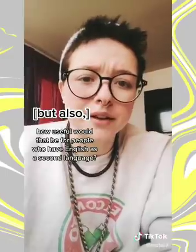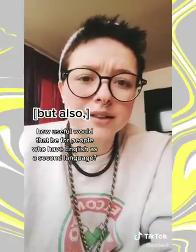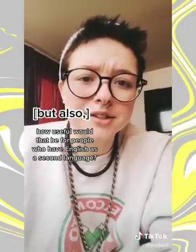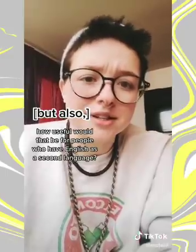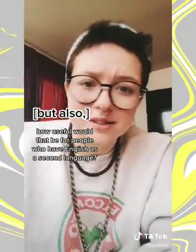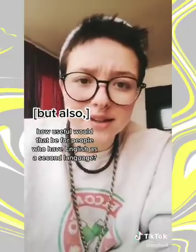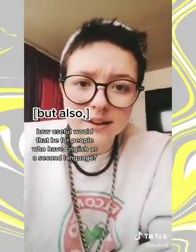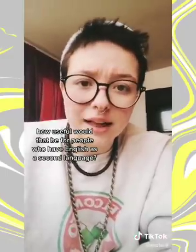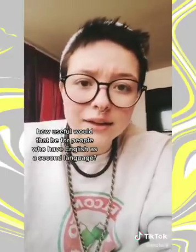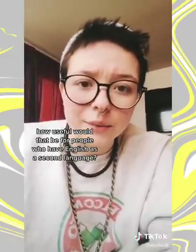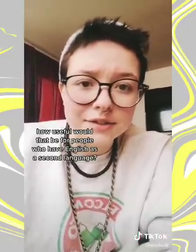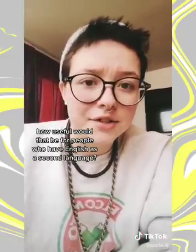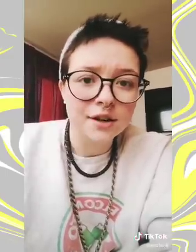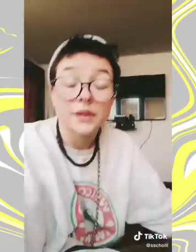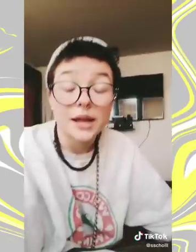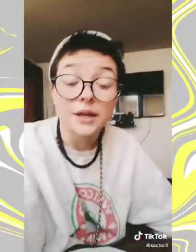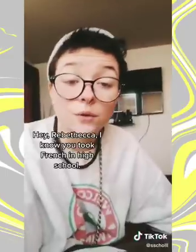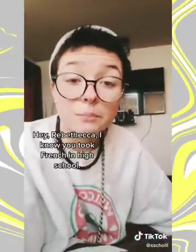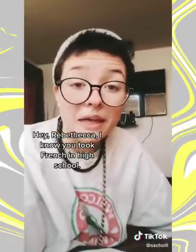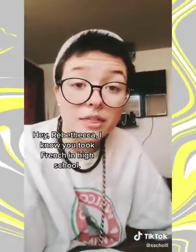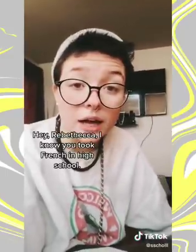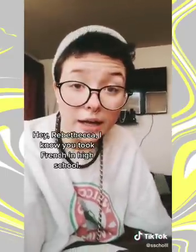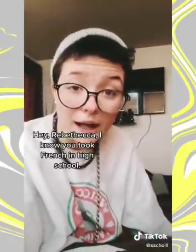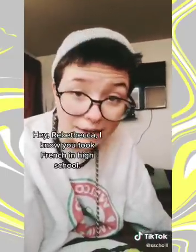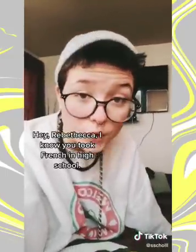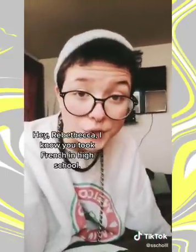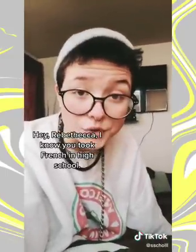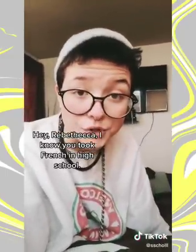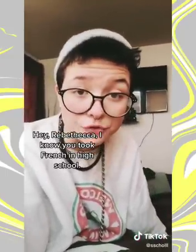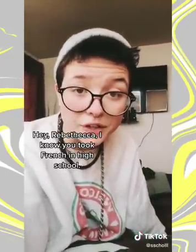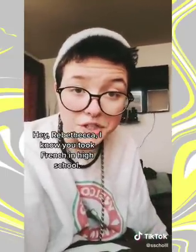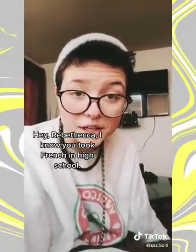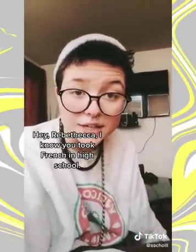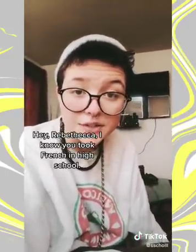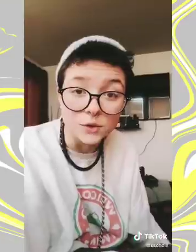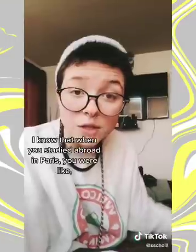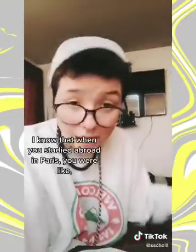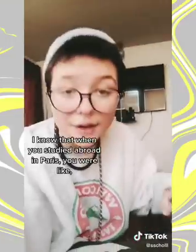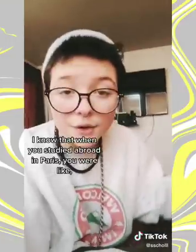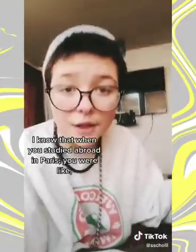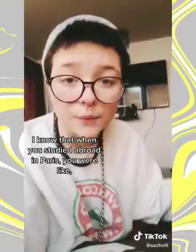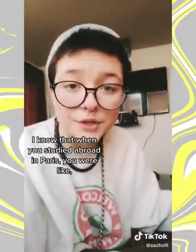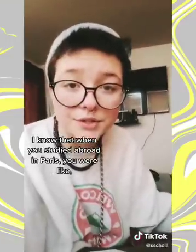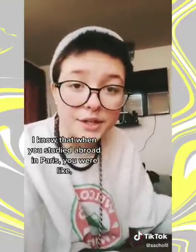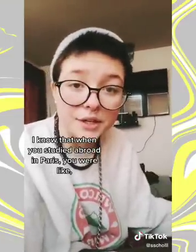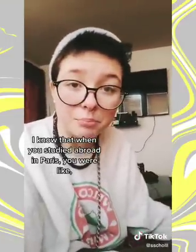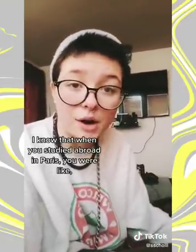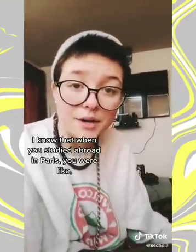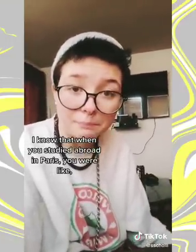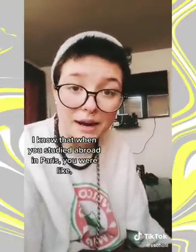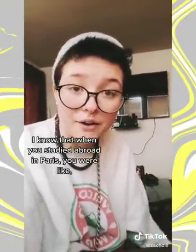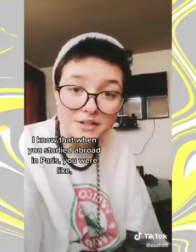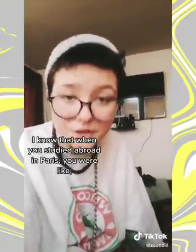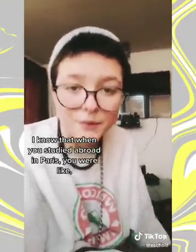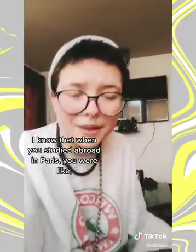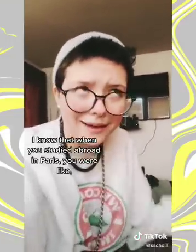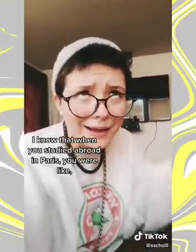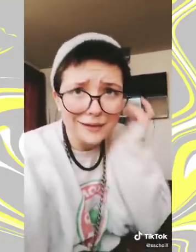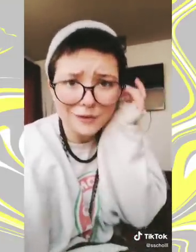English as a second language? Hey, Rebethica, I know you took French in high school. I know that when you studied abroad in Paris, you were like, oh